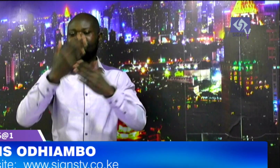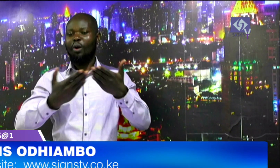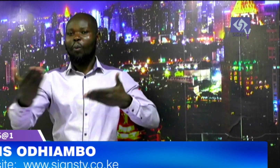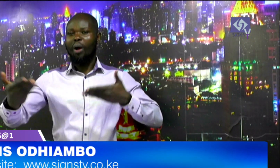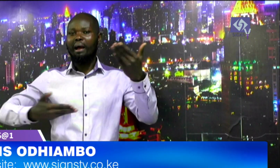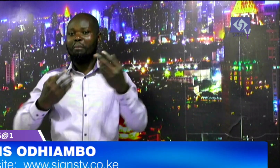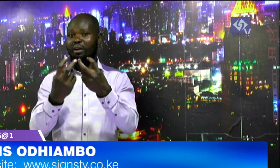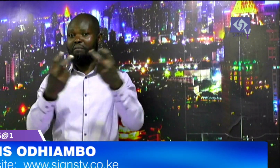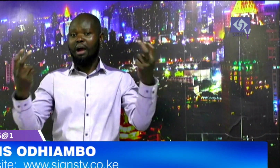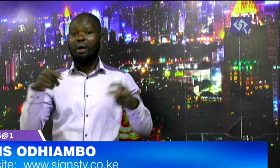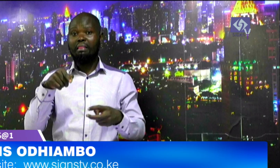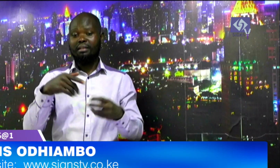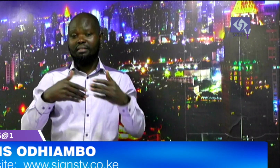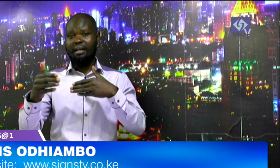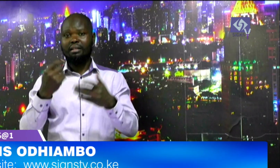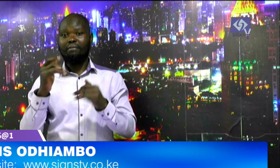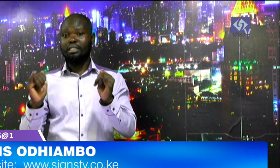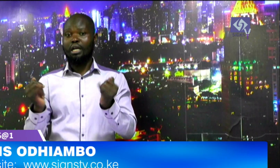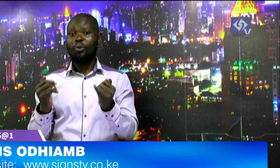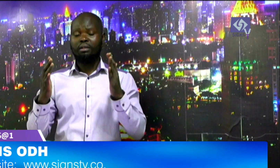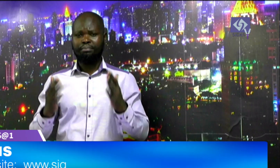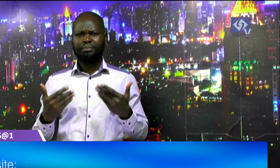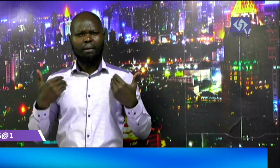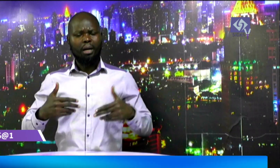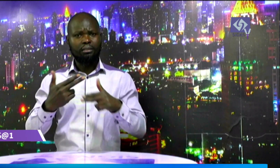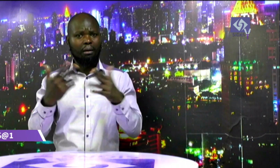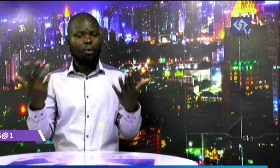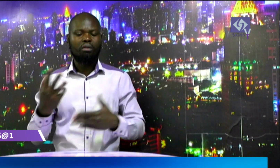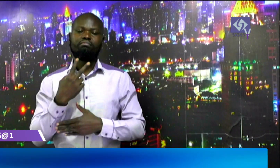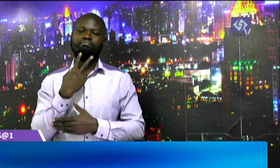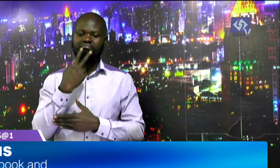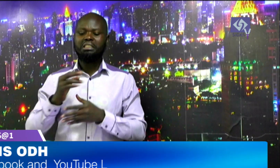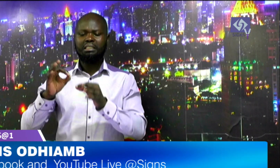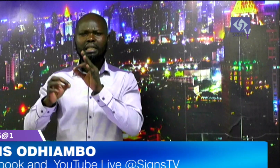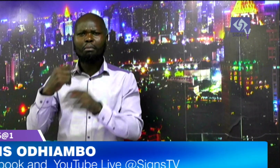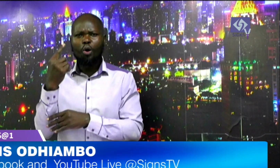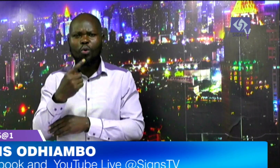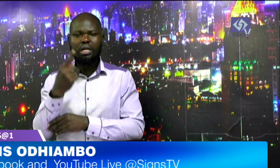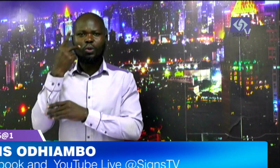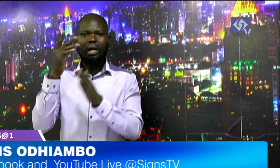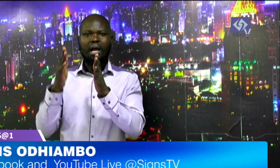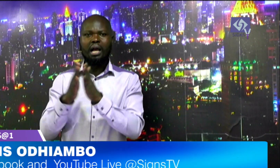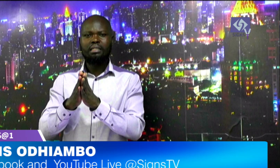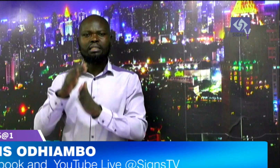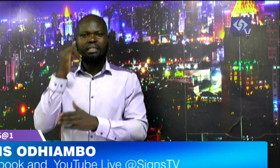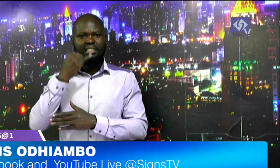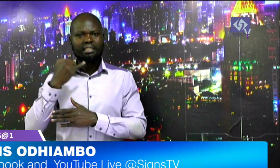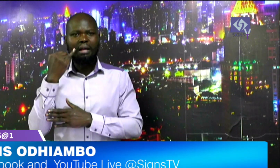Hello, good afternoon, our viewers. Welcome to Science TV News with me, your host, ELVIS ODHIAMBO, and my sign language interpreter,